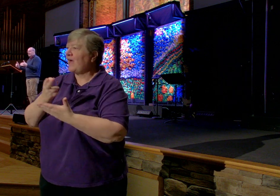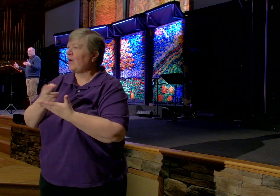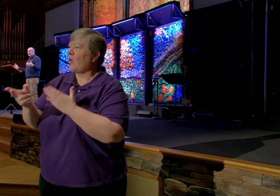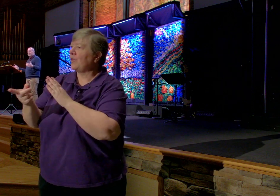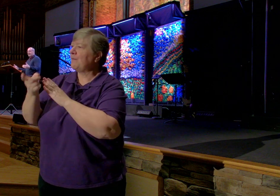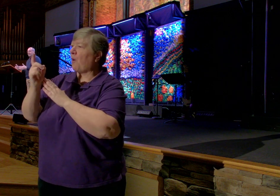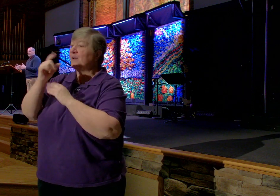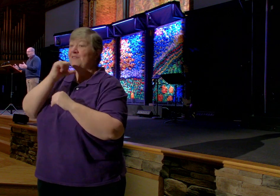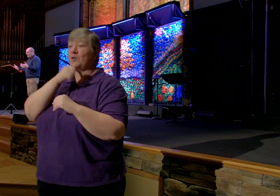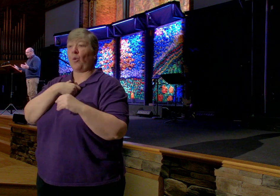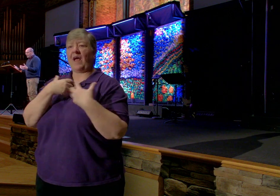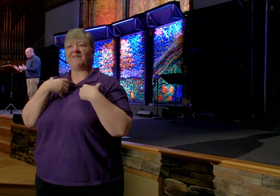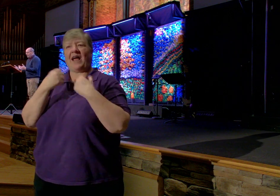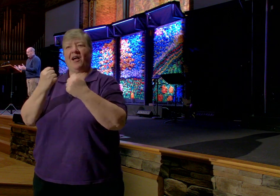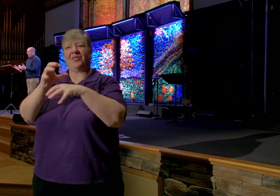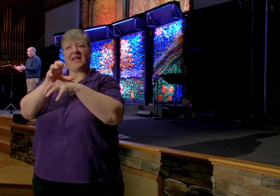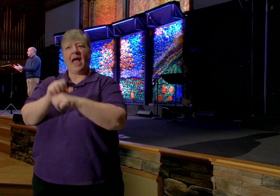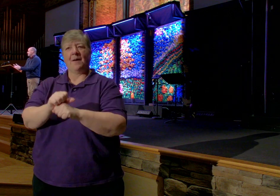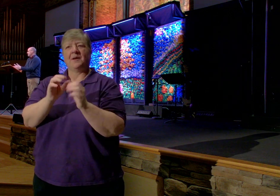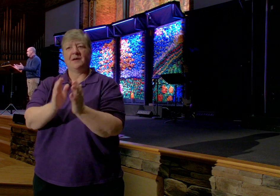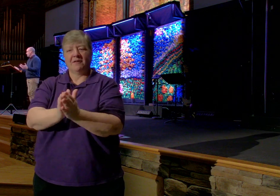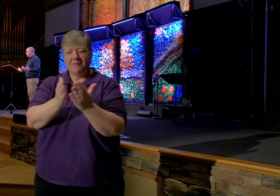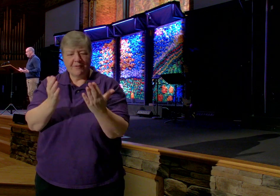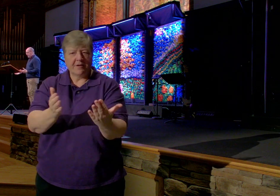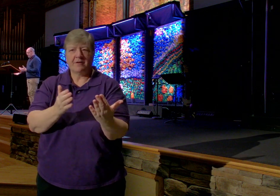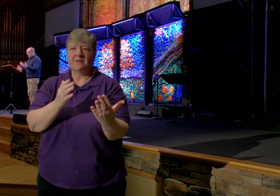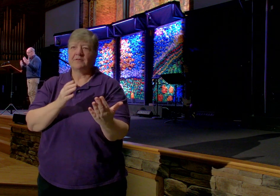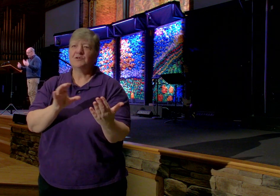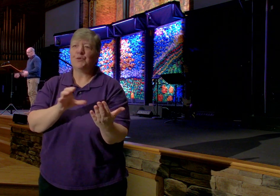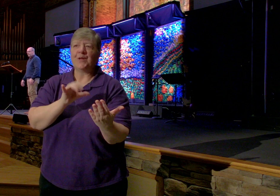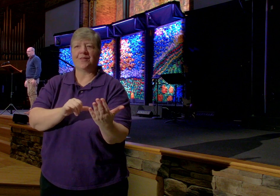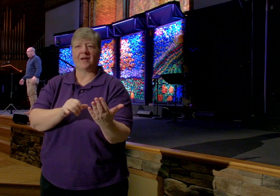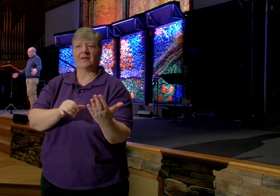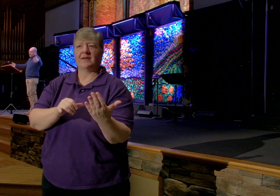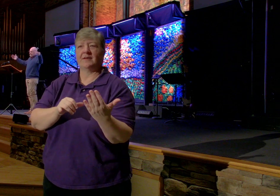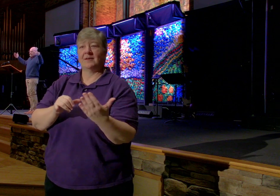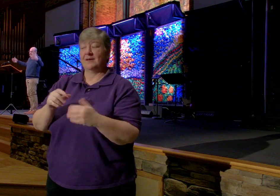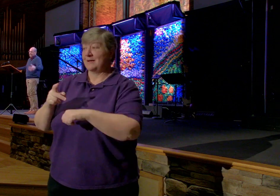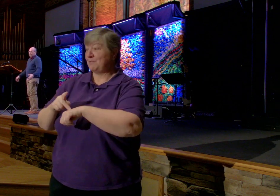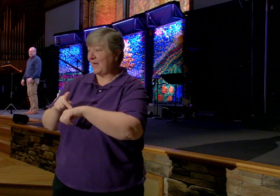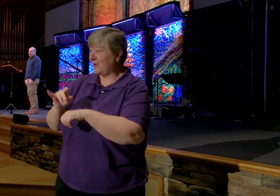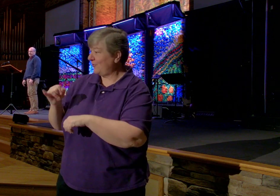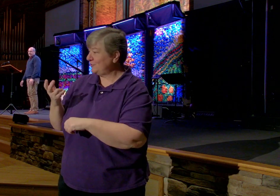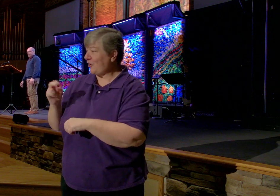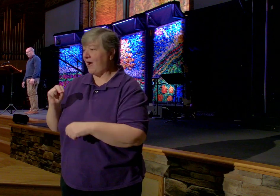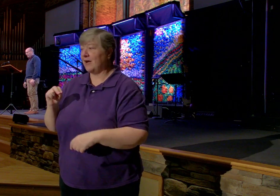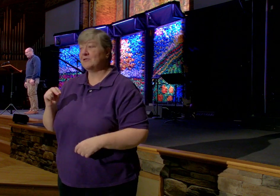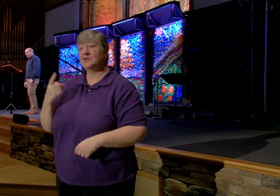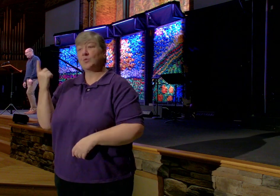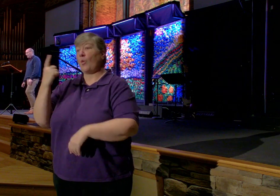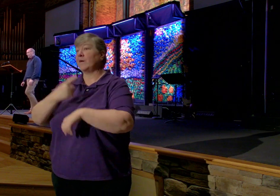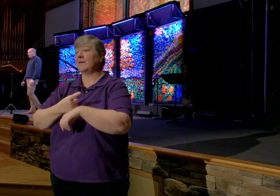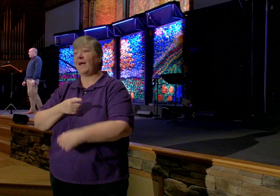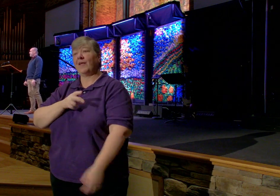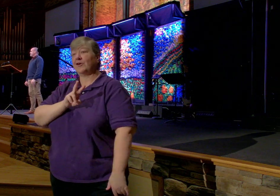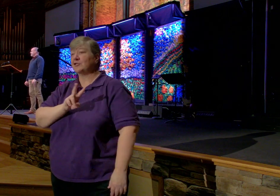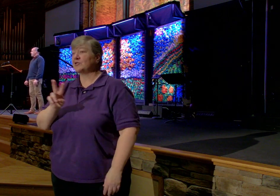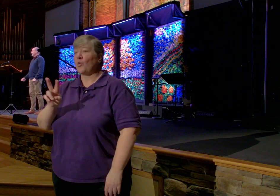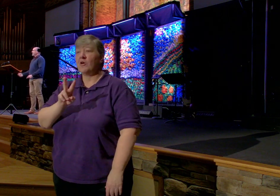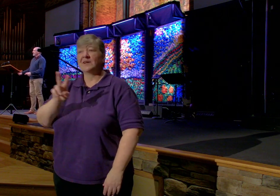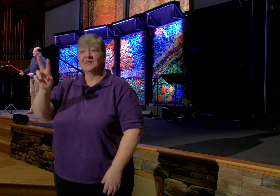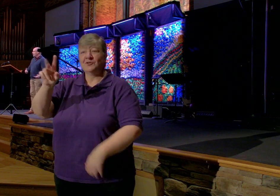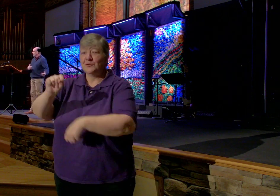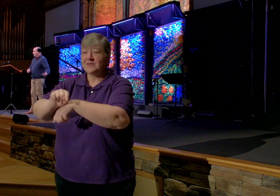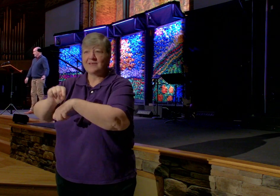if you do not have that healthy habit of doing that. This is what was going on. Peter and John, one day, they're going to